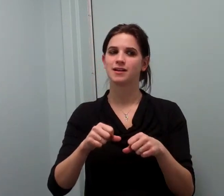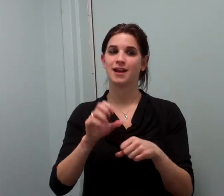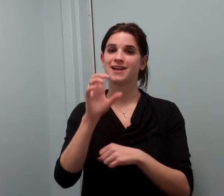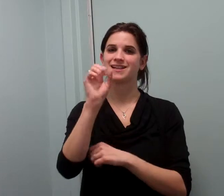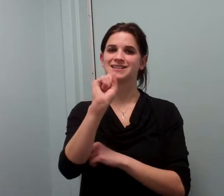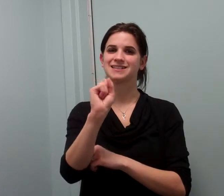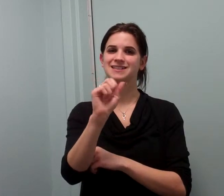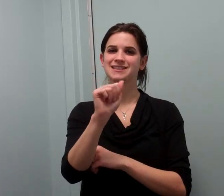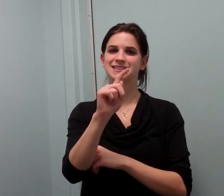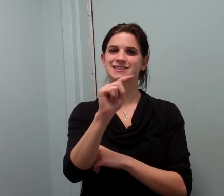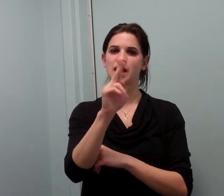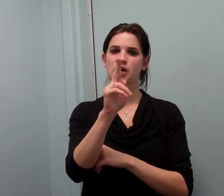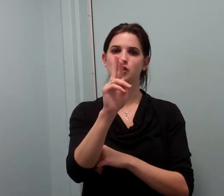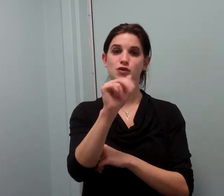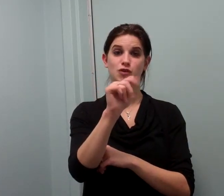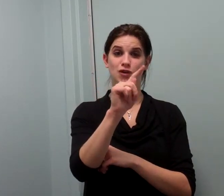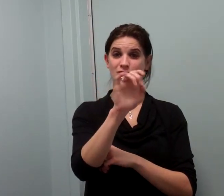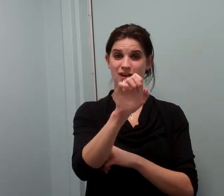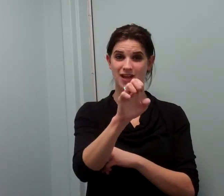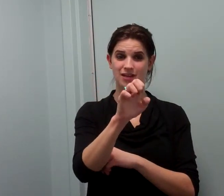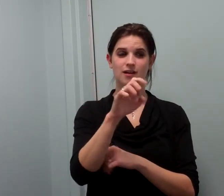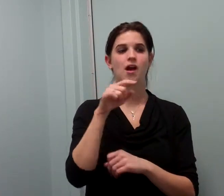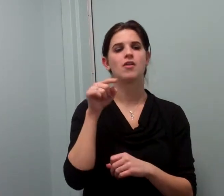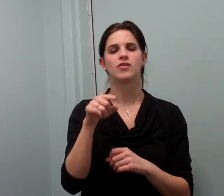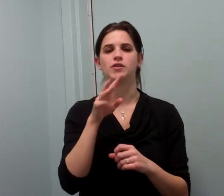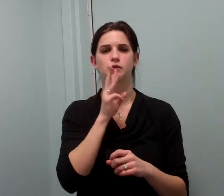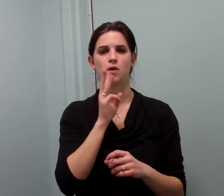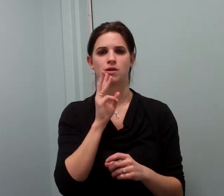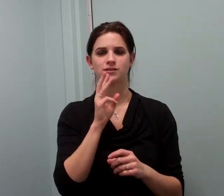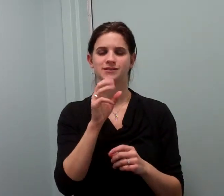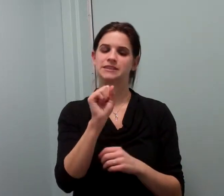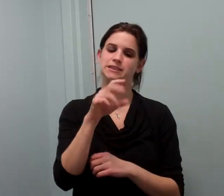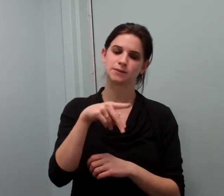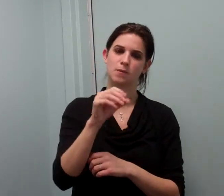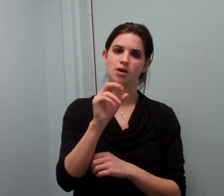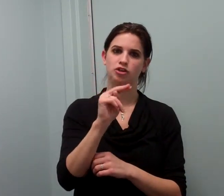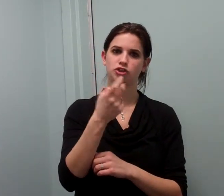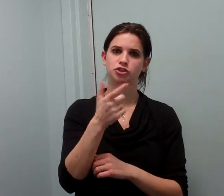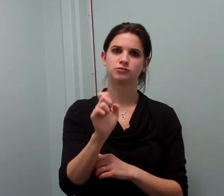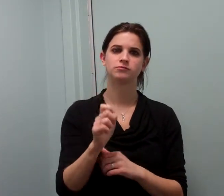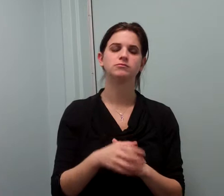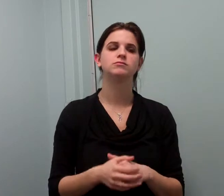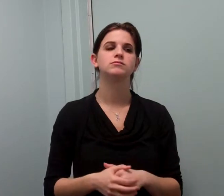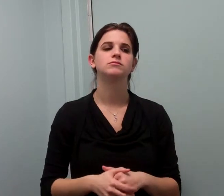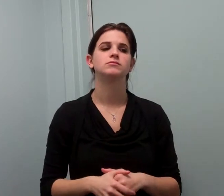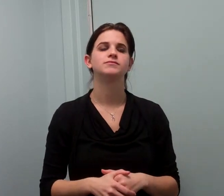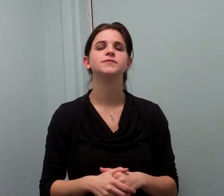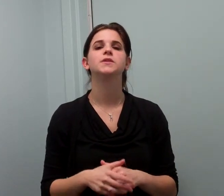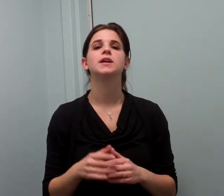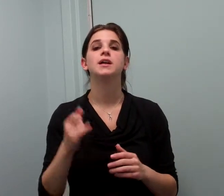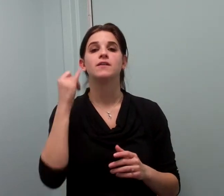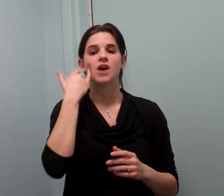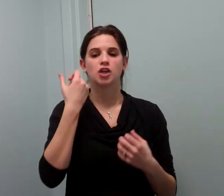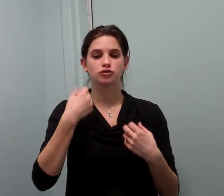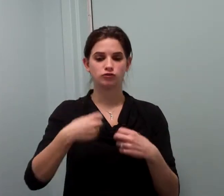Okay. Submerge it to a point where if I try to mop up a spill or something with this, that it wouldn't